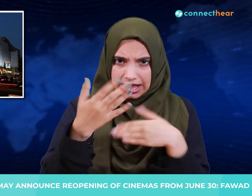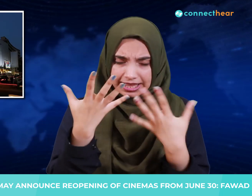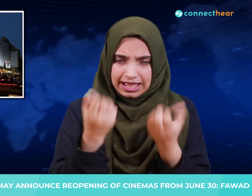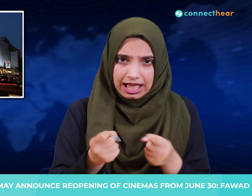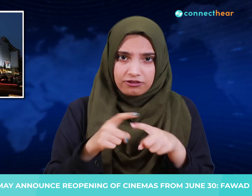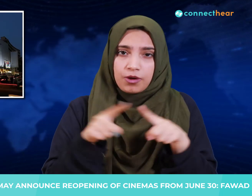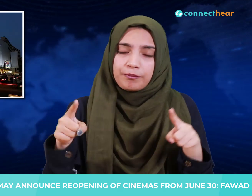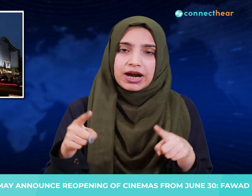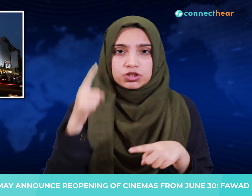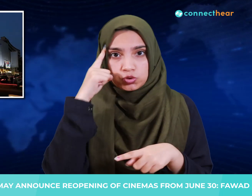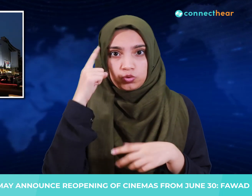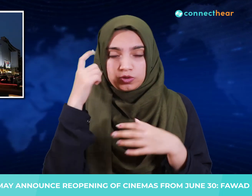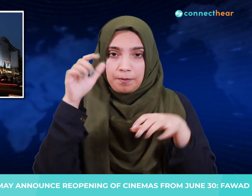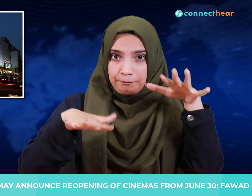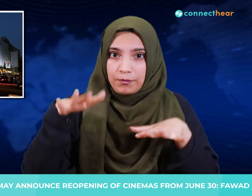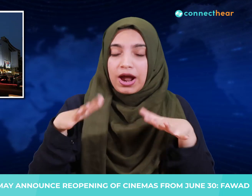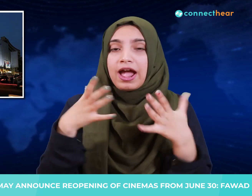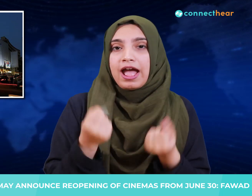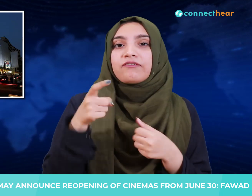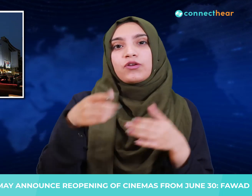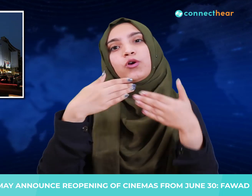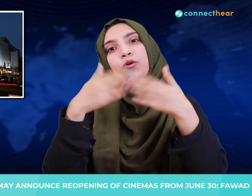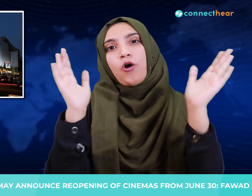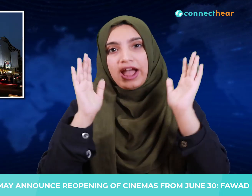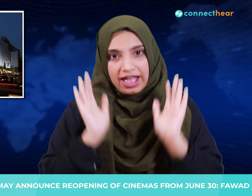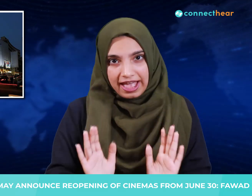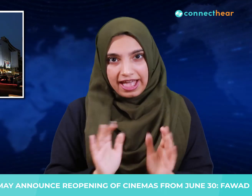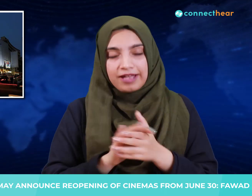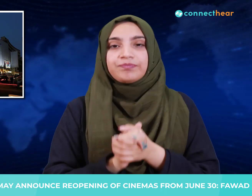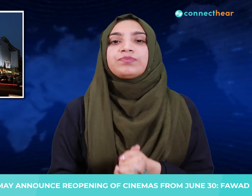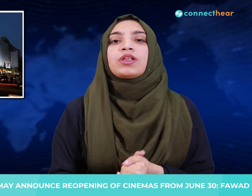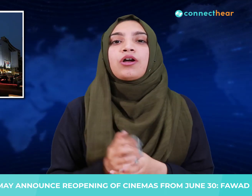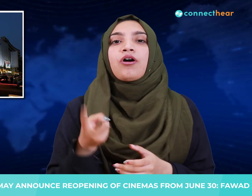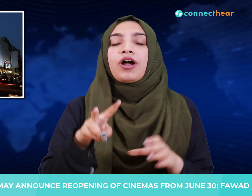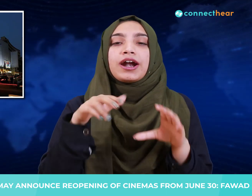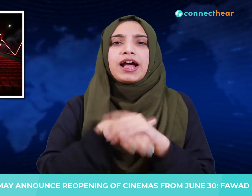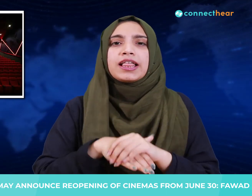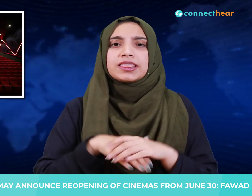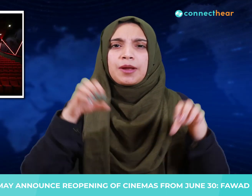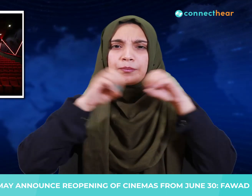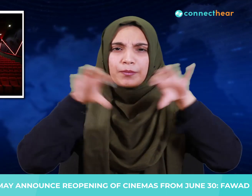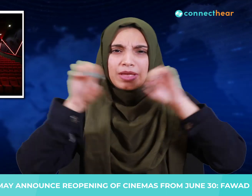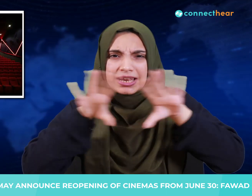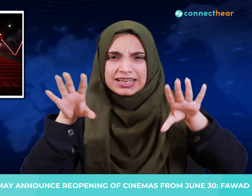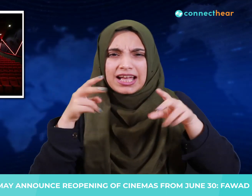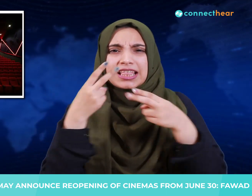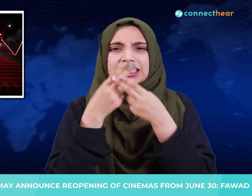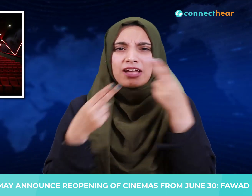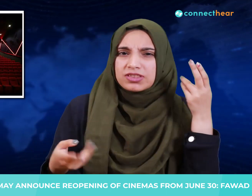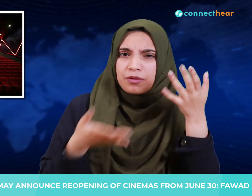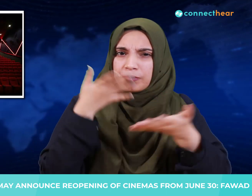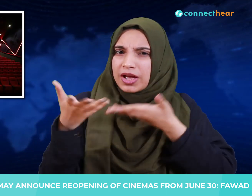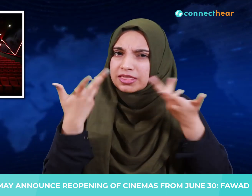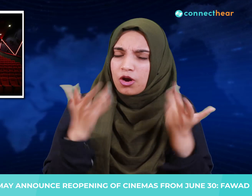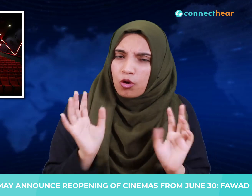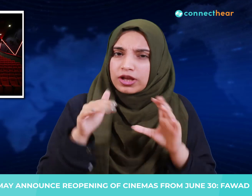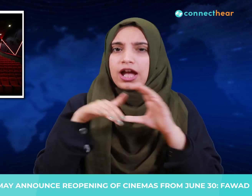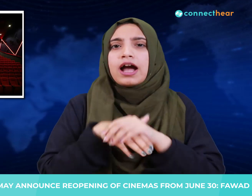The minister's remarks came as he briefed the media following the federal cabinet's meeting held earlier.